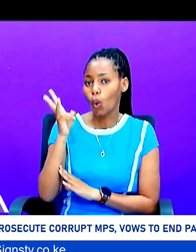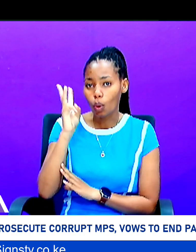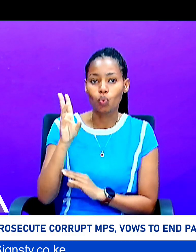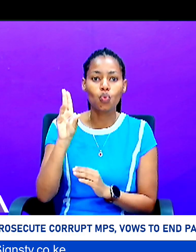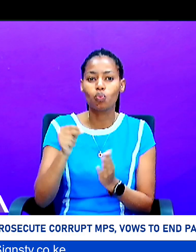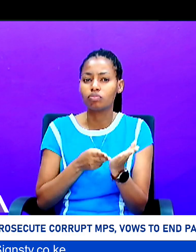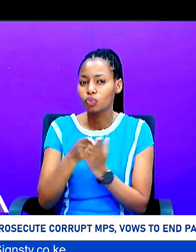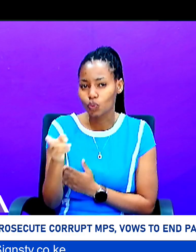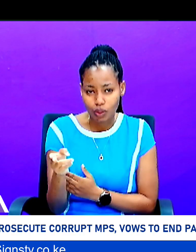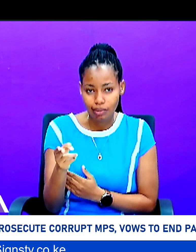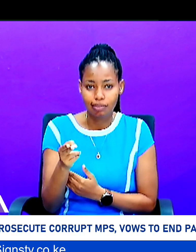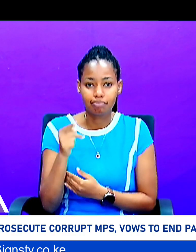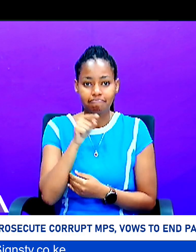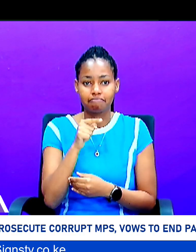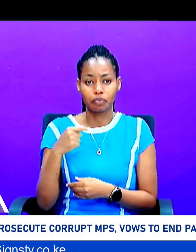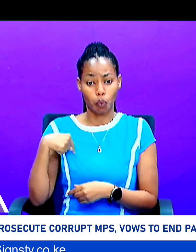Ruto